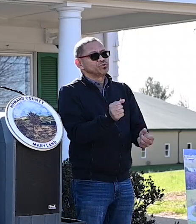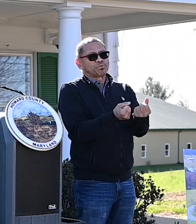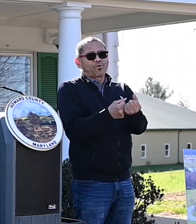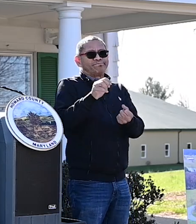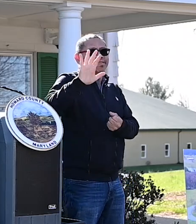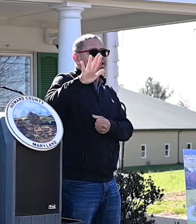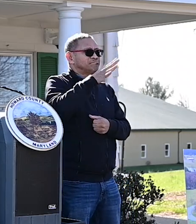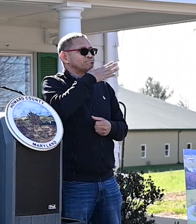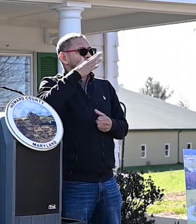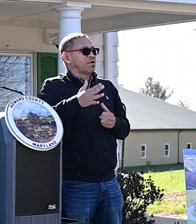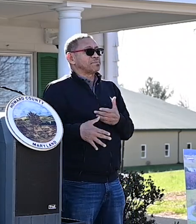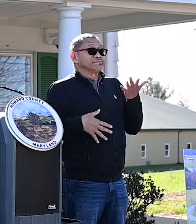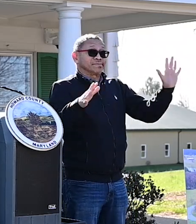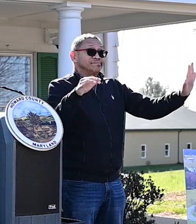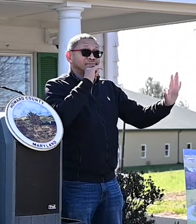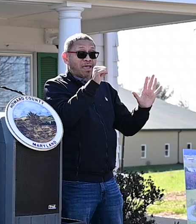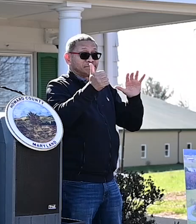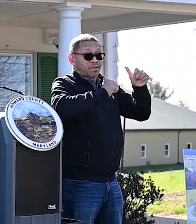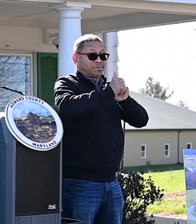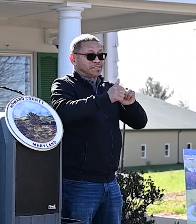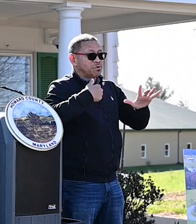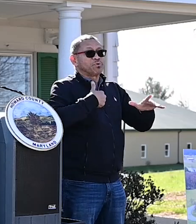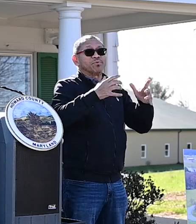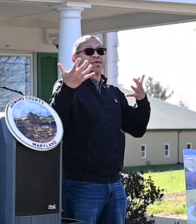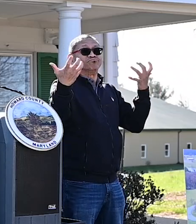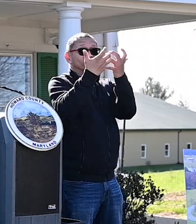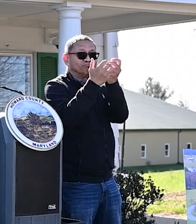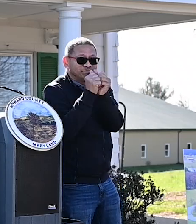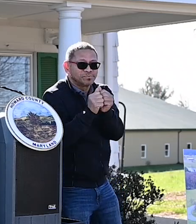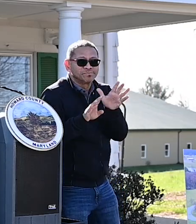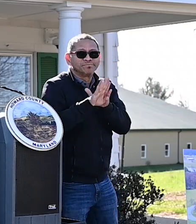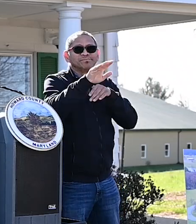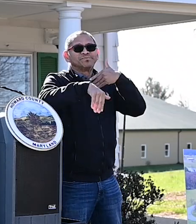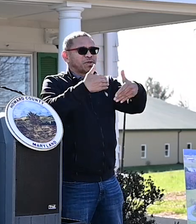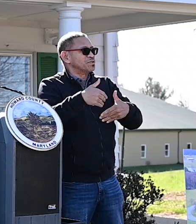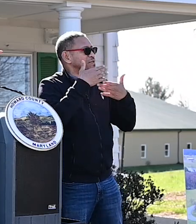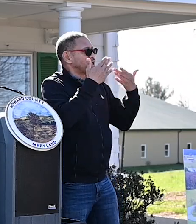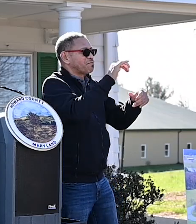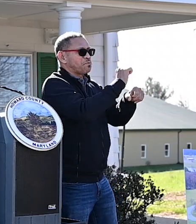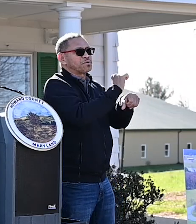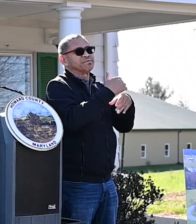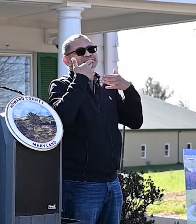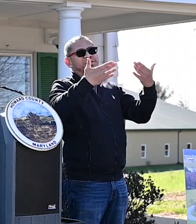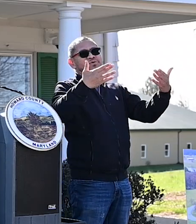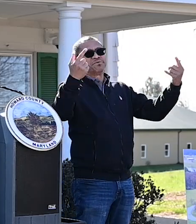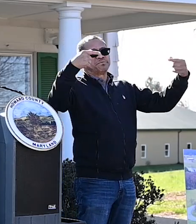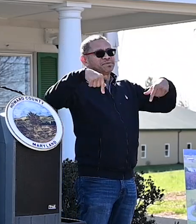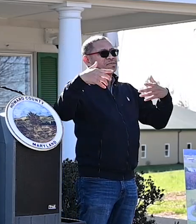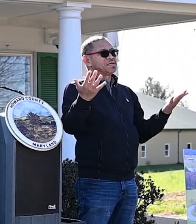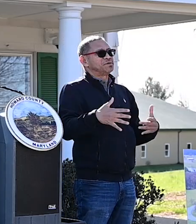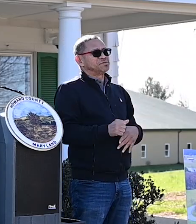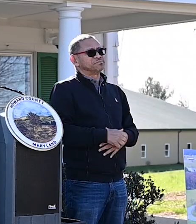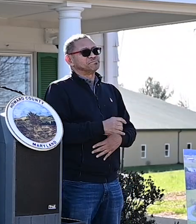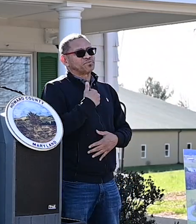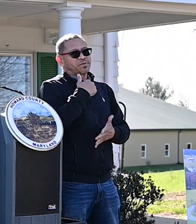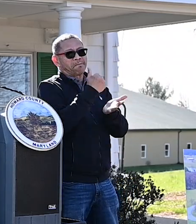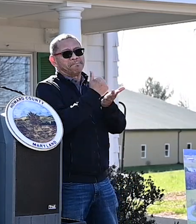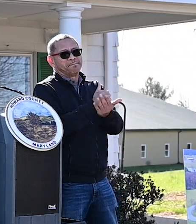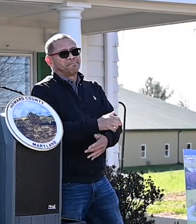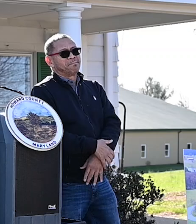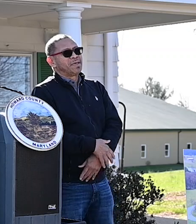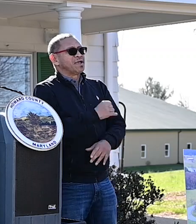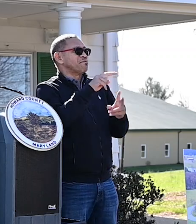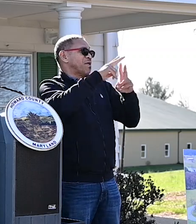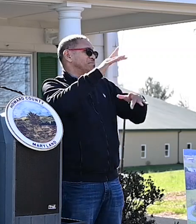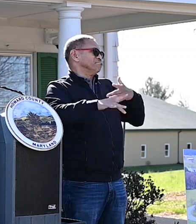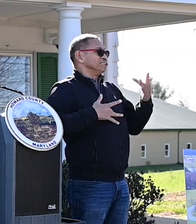their farmers. And that's not competition. We're going to grow together. So thank you for your work. Thank you to everybody who's had their hand in this, and